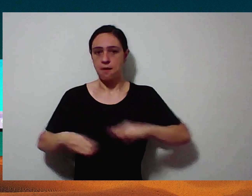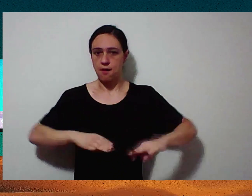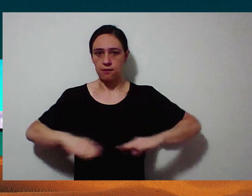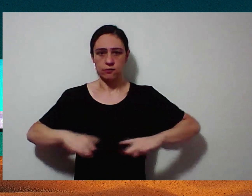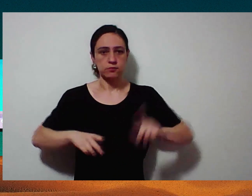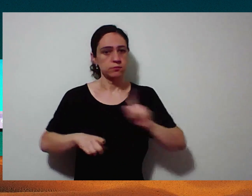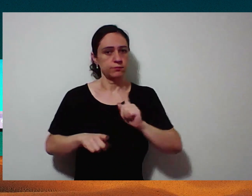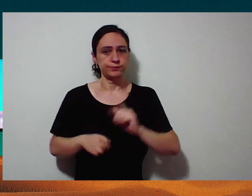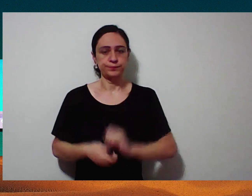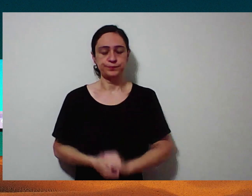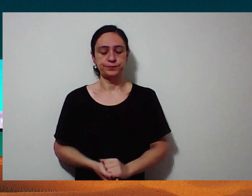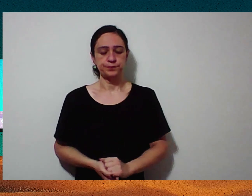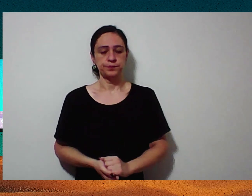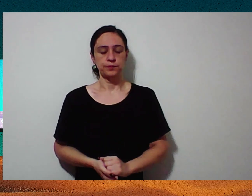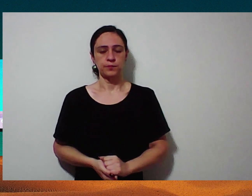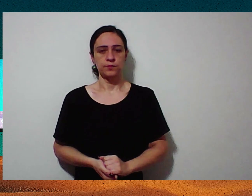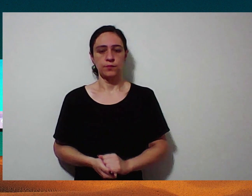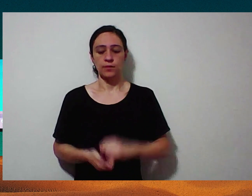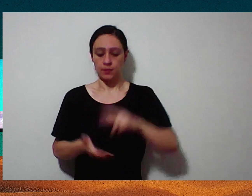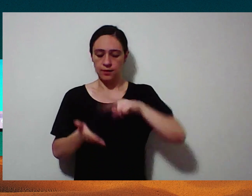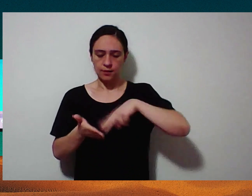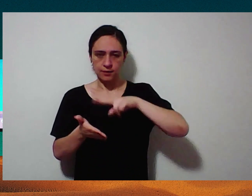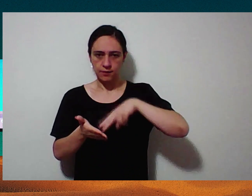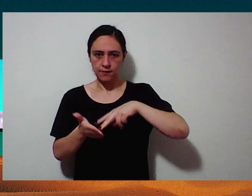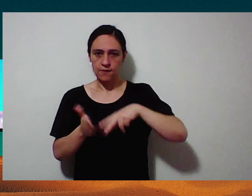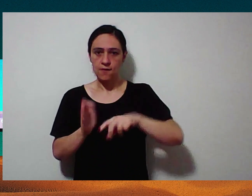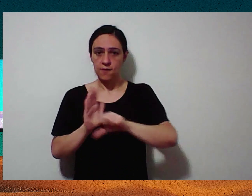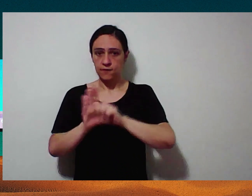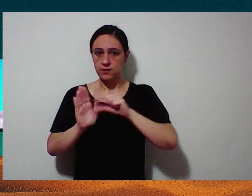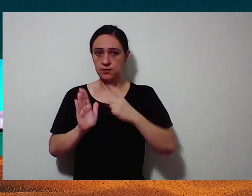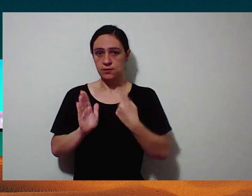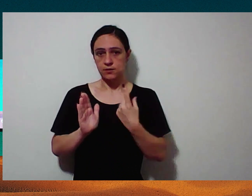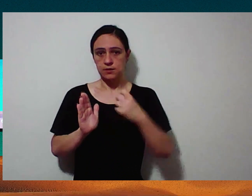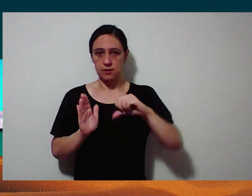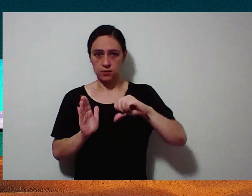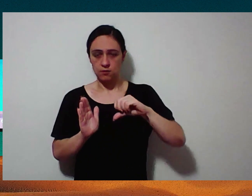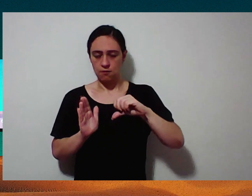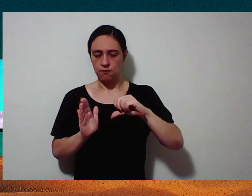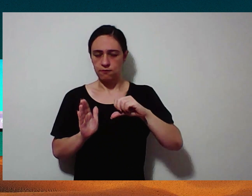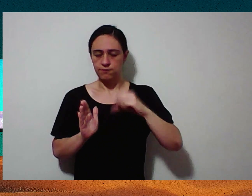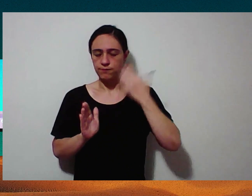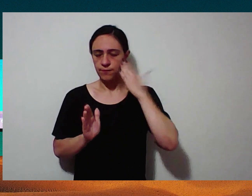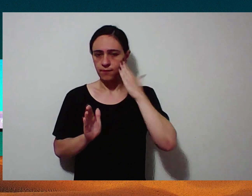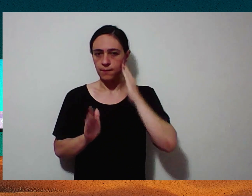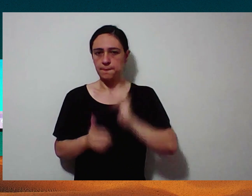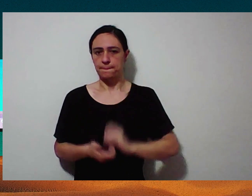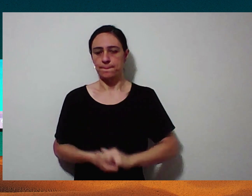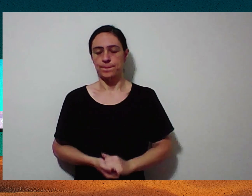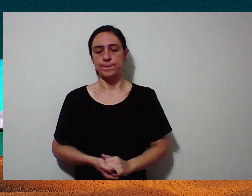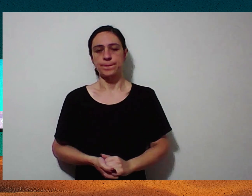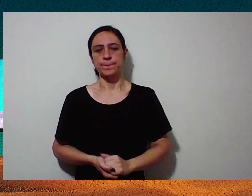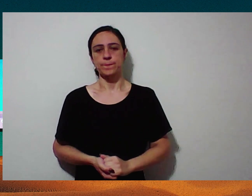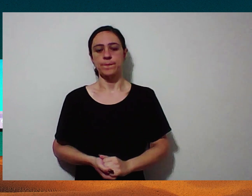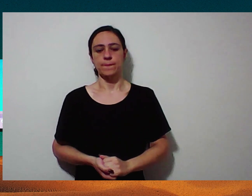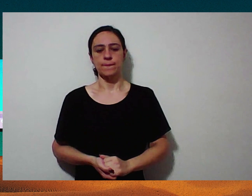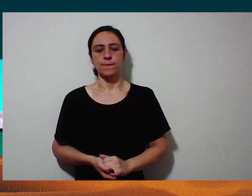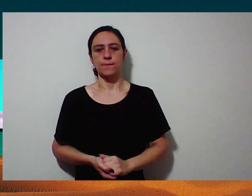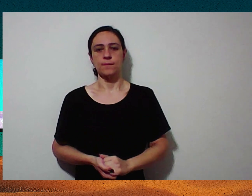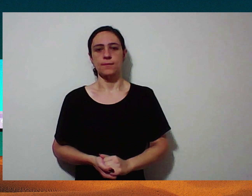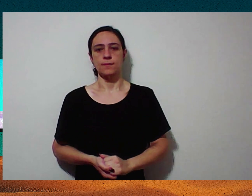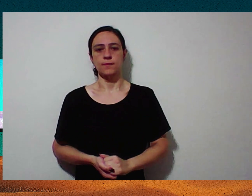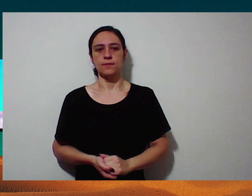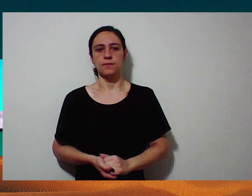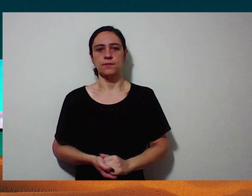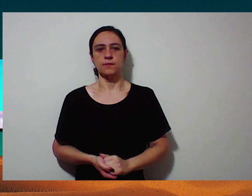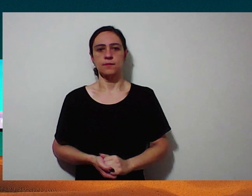Vou ler o versículo 19 só para vocês entenderem. I'm going to read verse 19 so you can understand. Então lhes